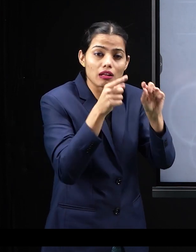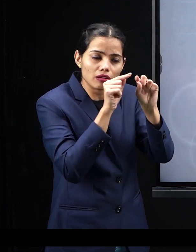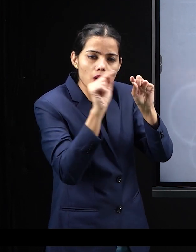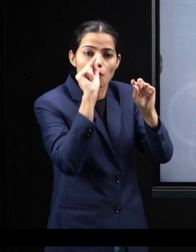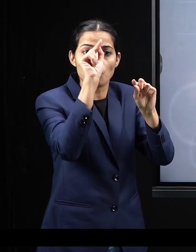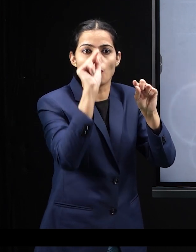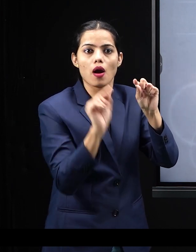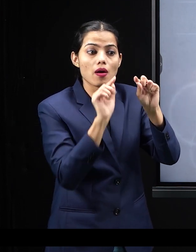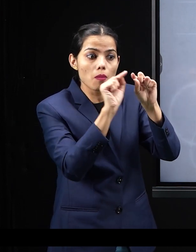the circle.